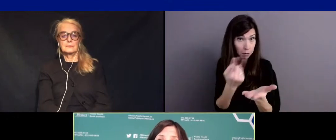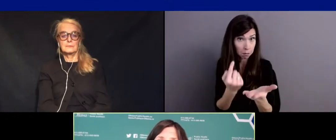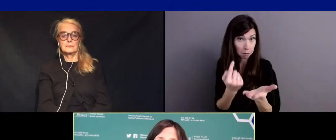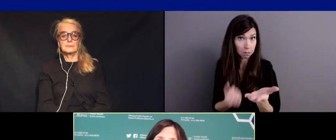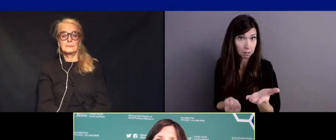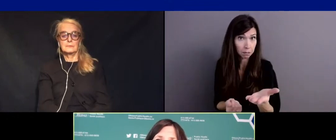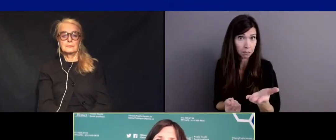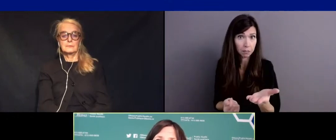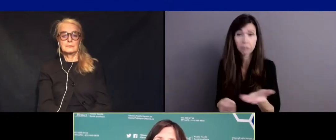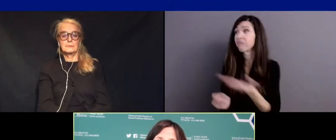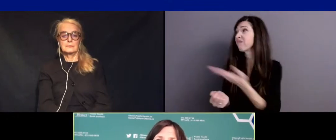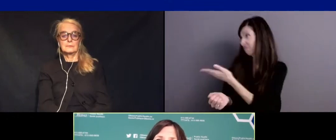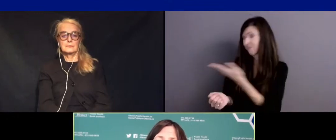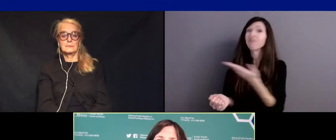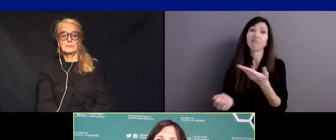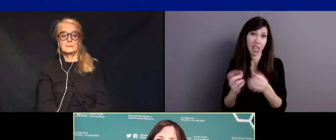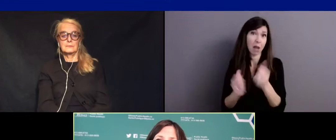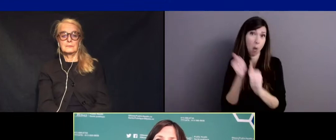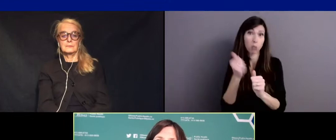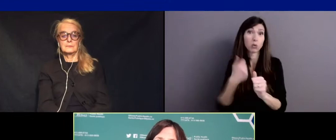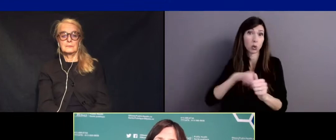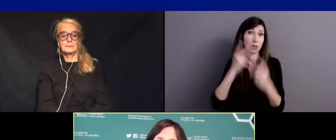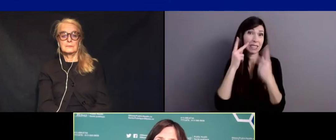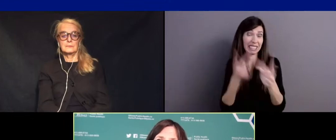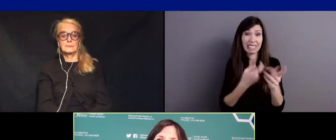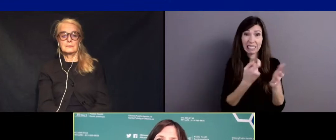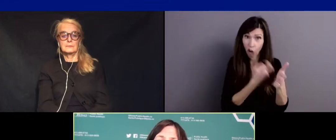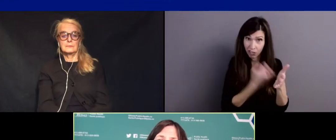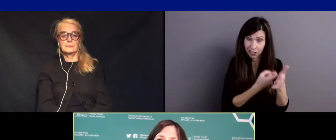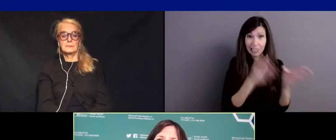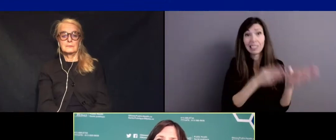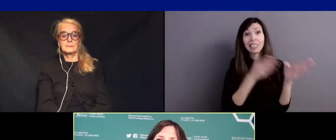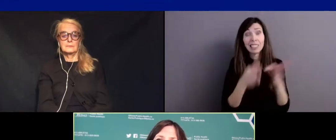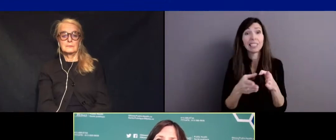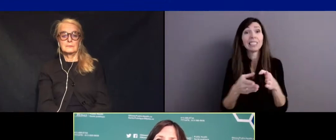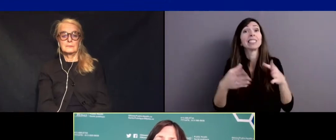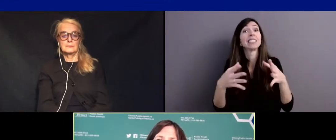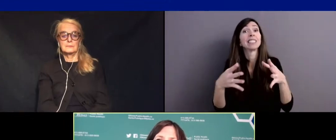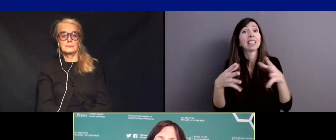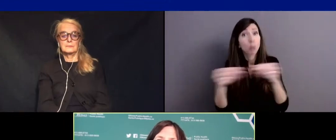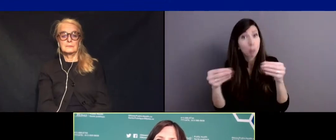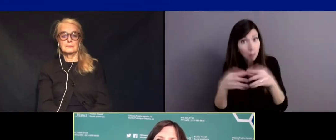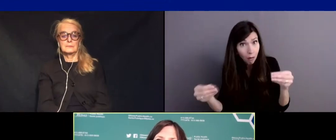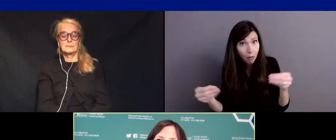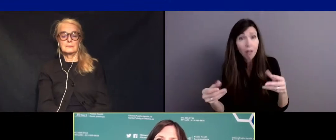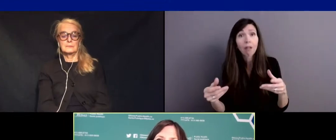So hockey is showing up and football is showing up.